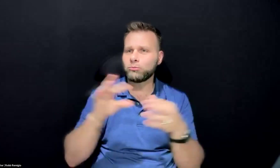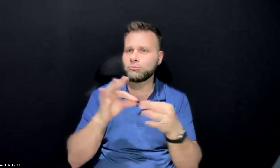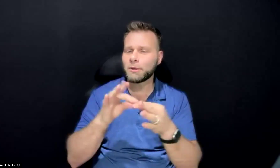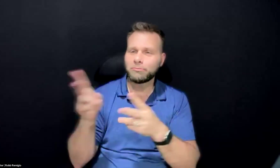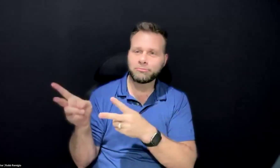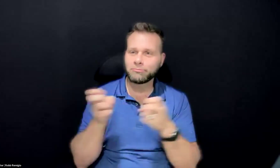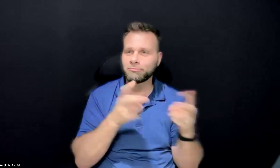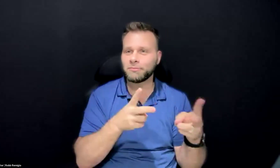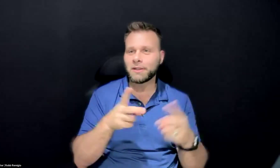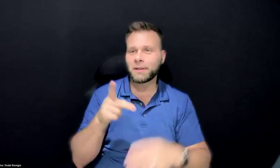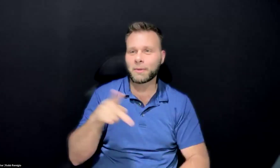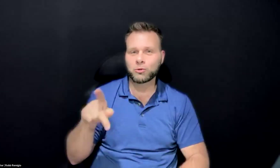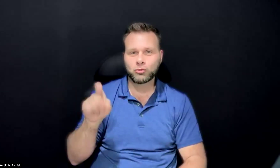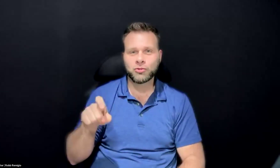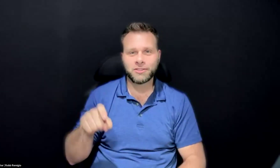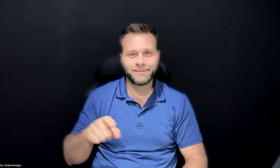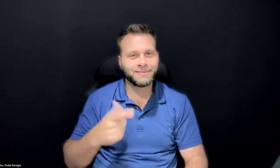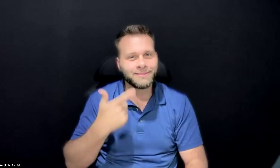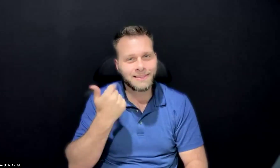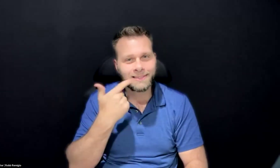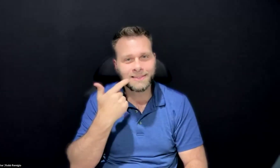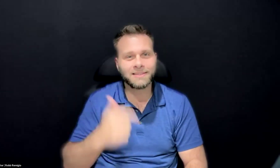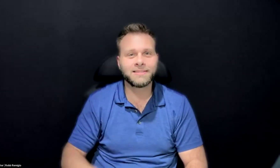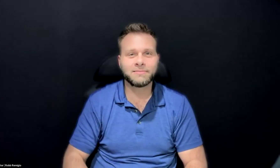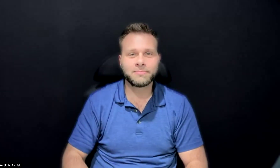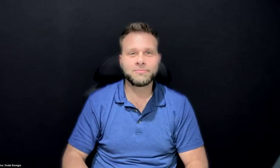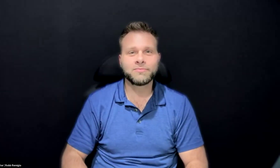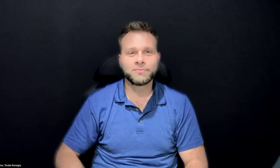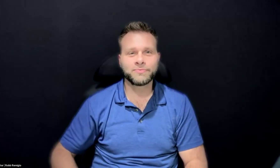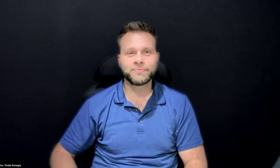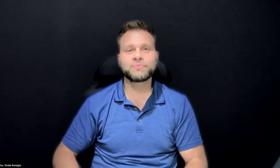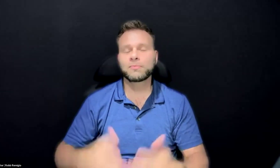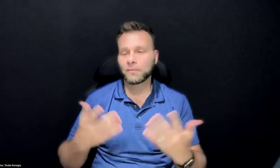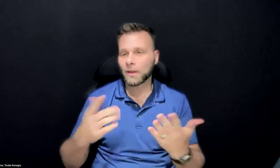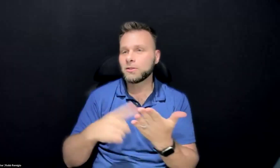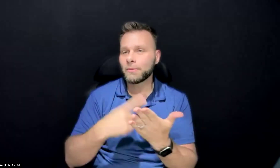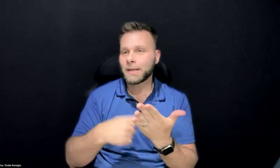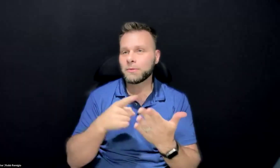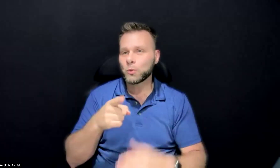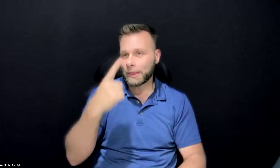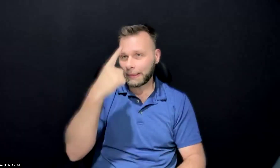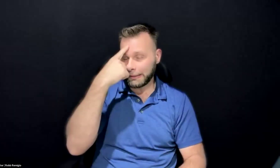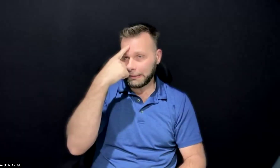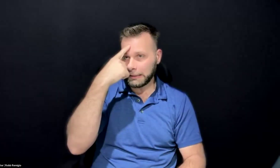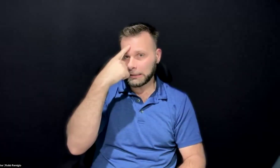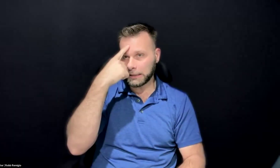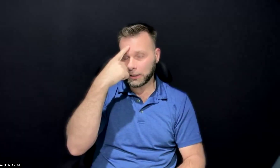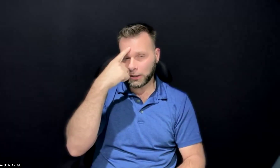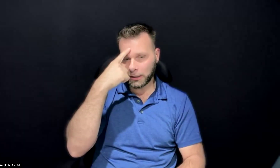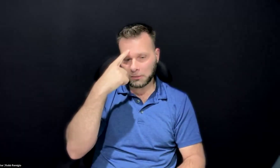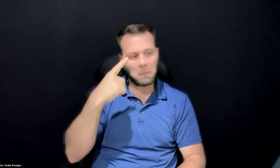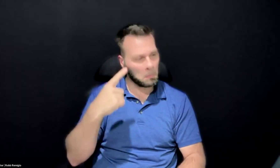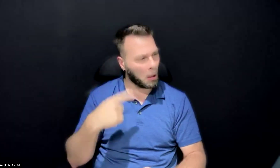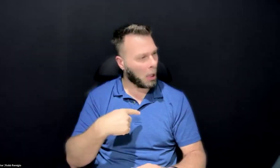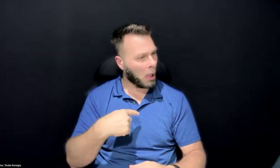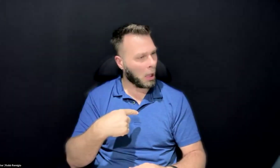a great one. Thank you, Louis. Yes. Yeah. I will also say, sometimes you may think you're clearer in your mind than